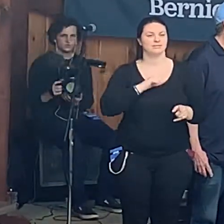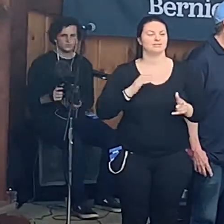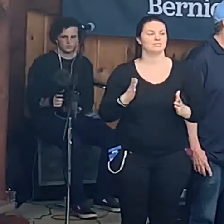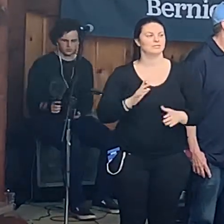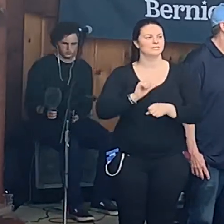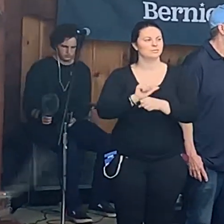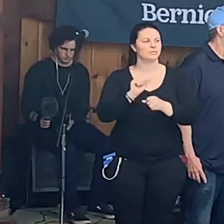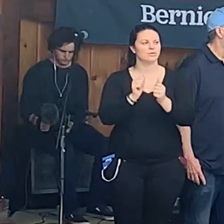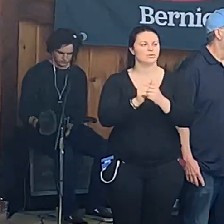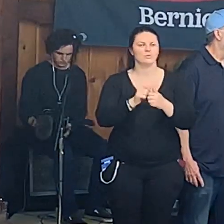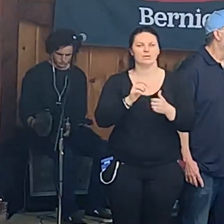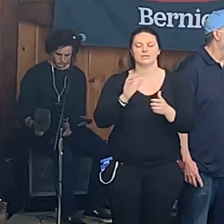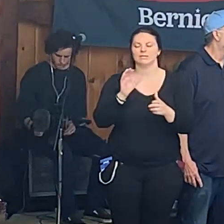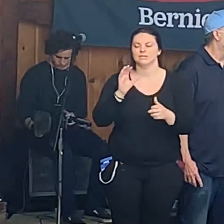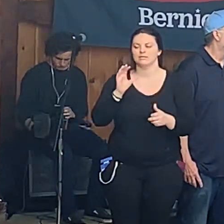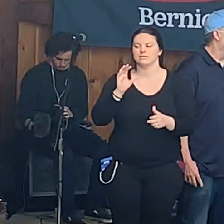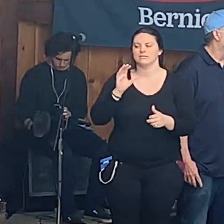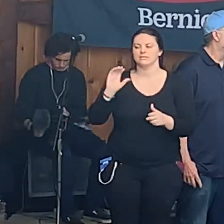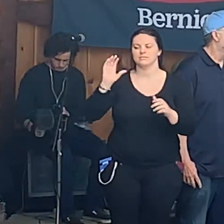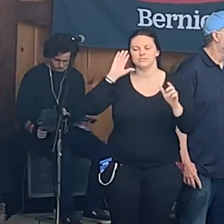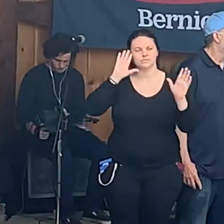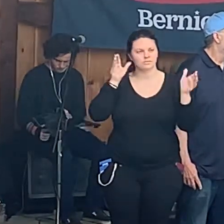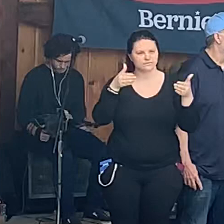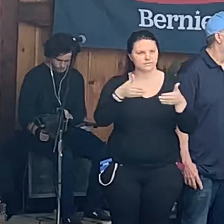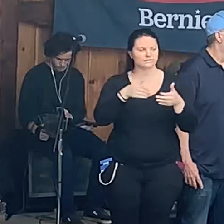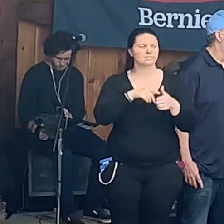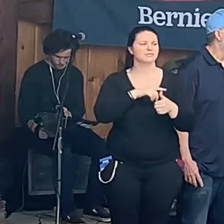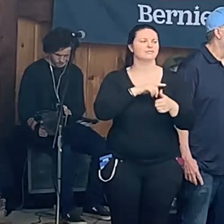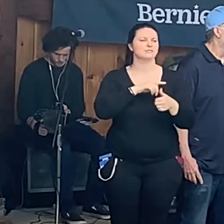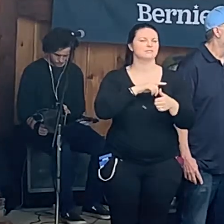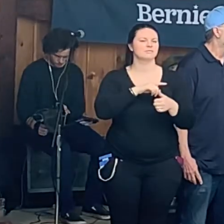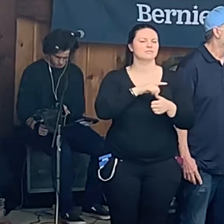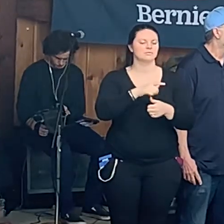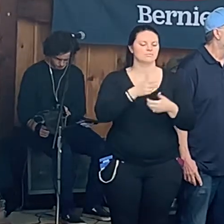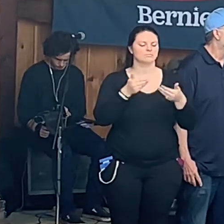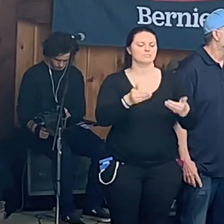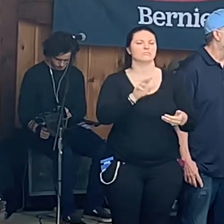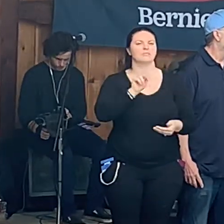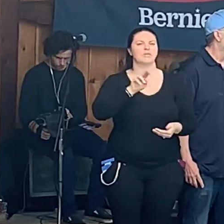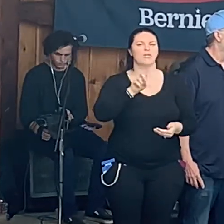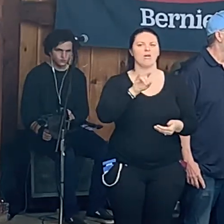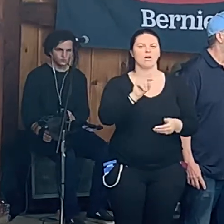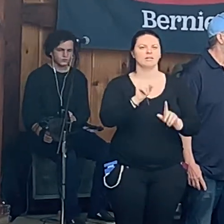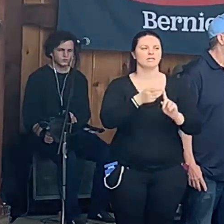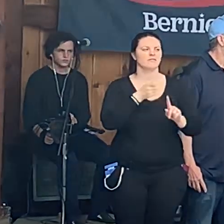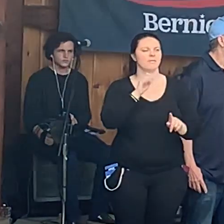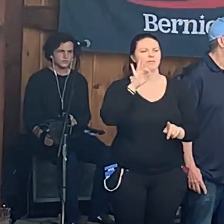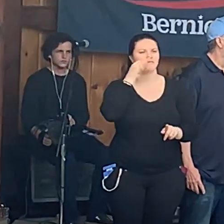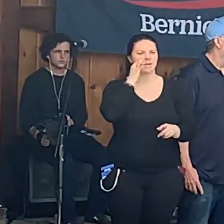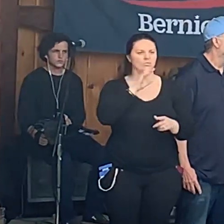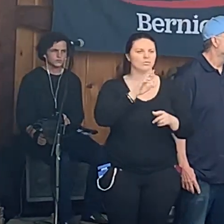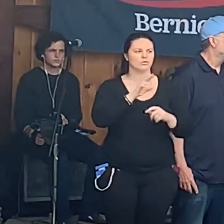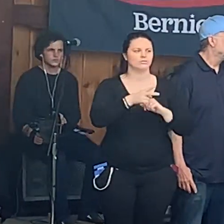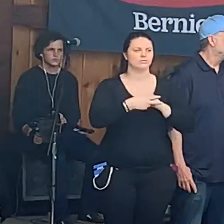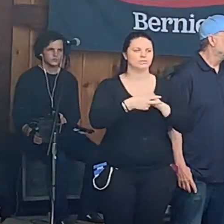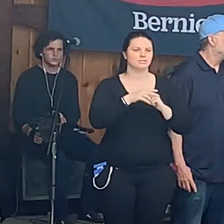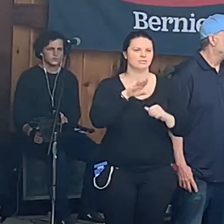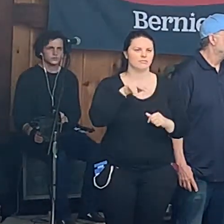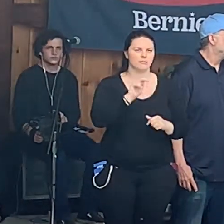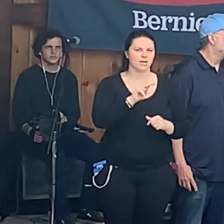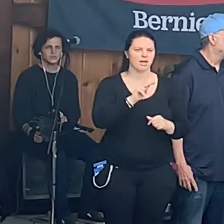with conservatives to force the first ever audit of the Federal Reserve Bank, which revealed